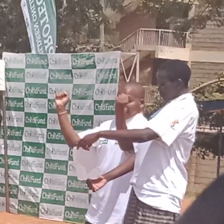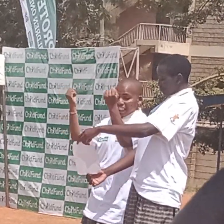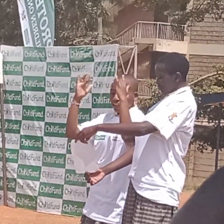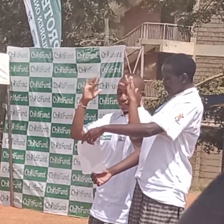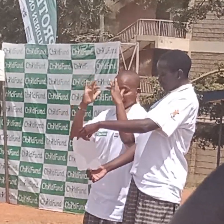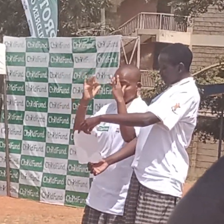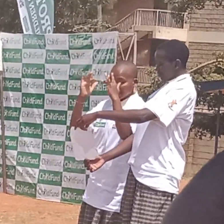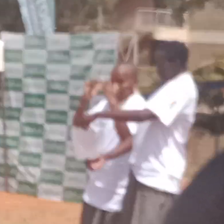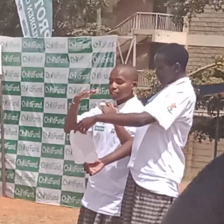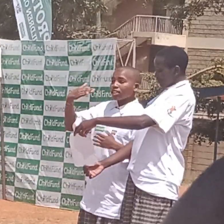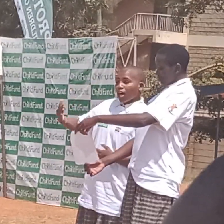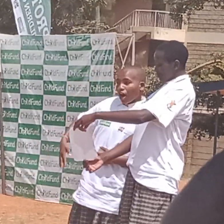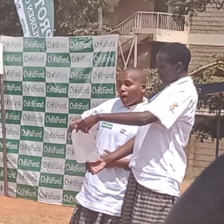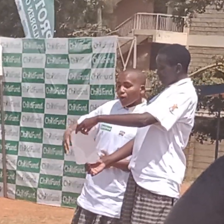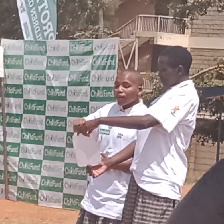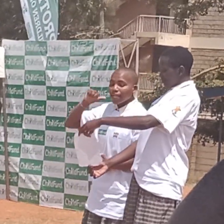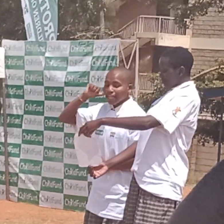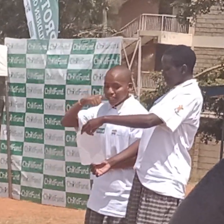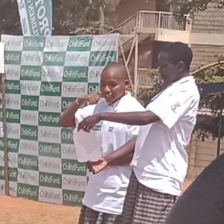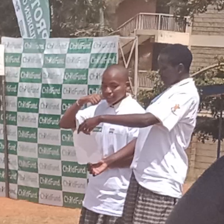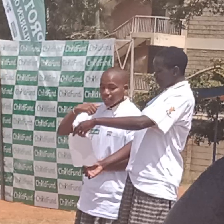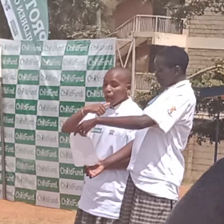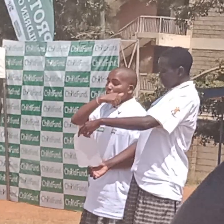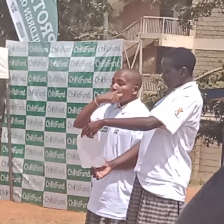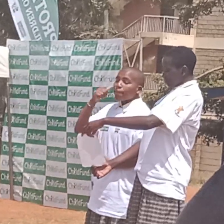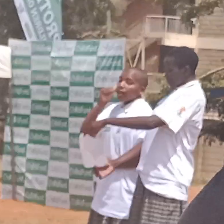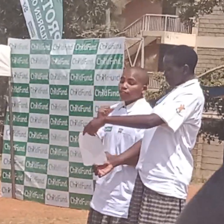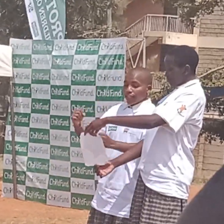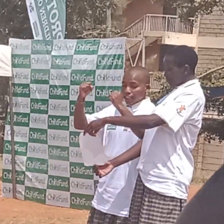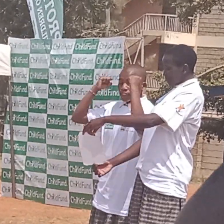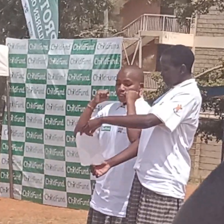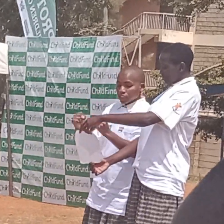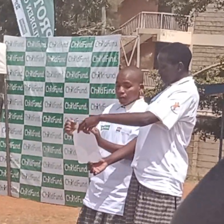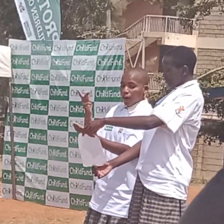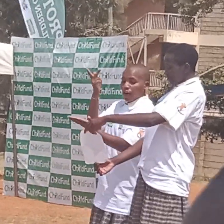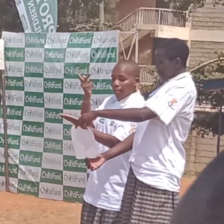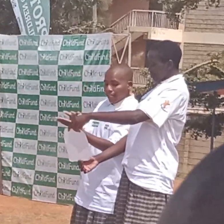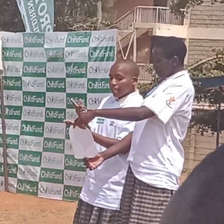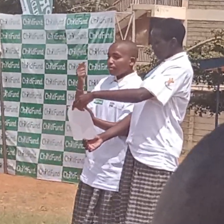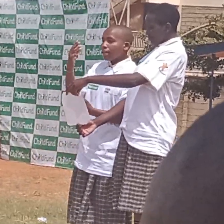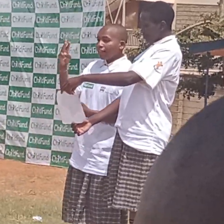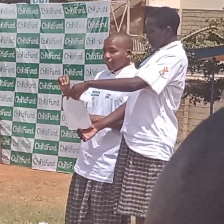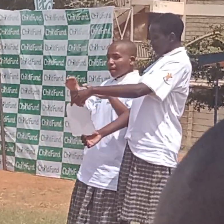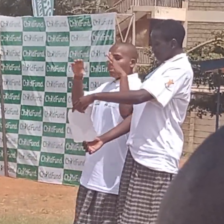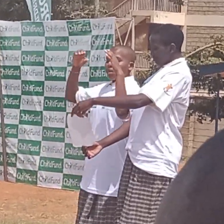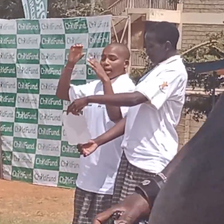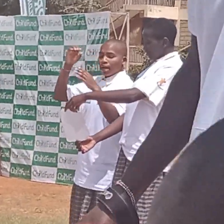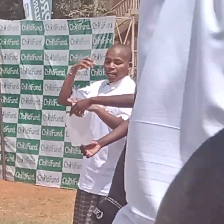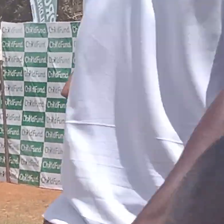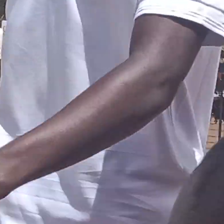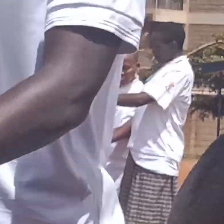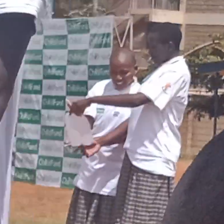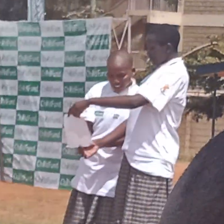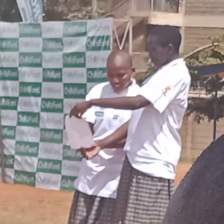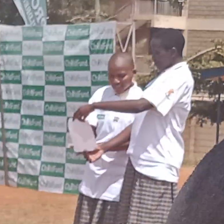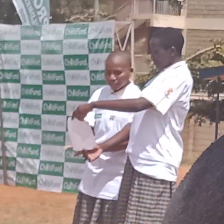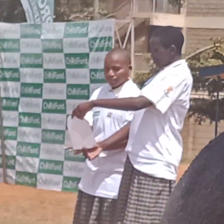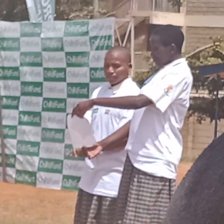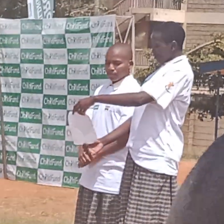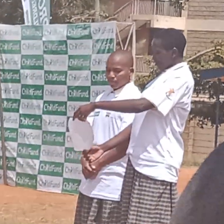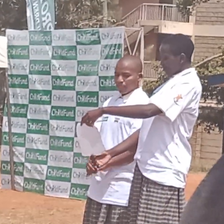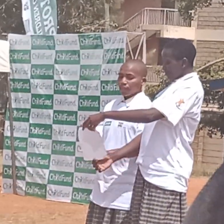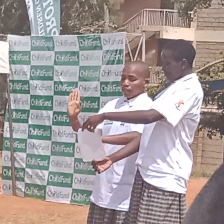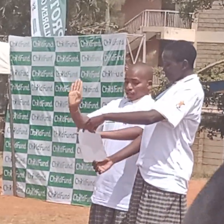Click with care, think twice. A safe internet is always nice. Password strong, keep them